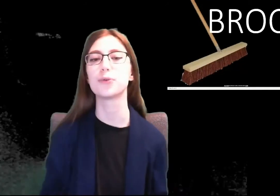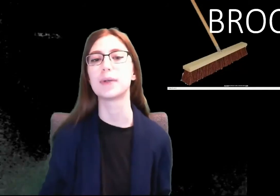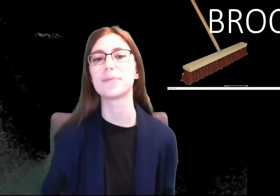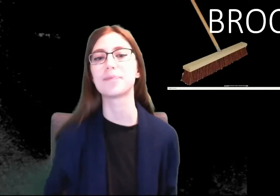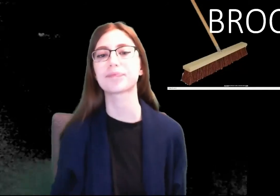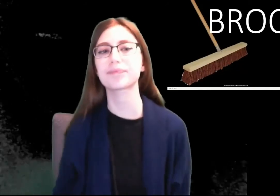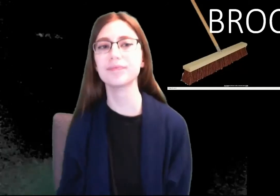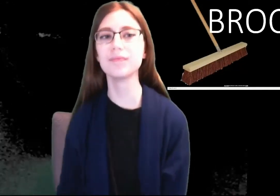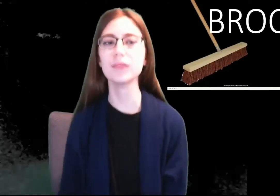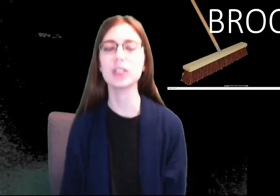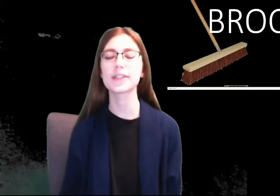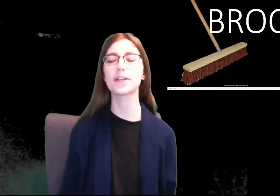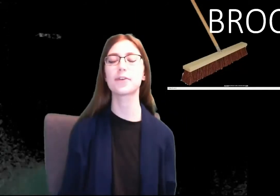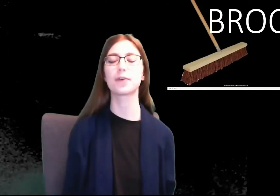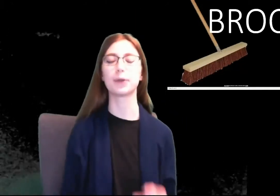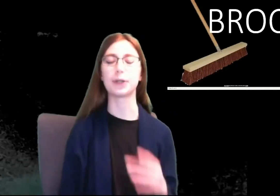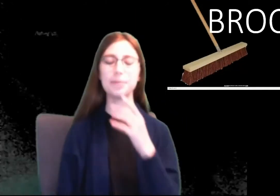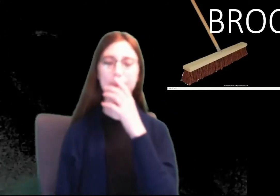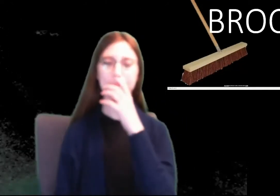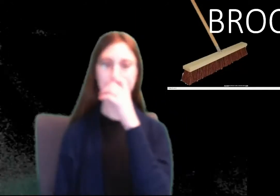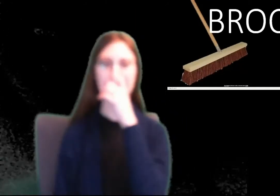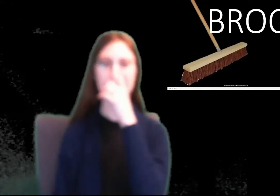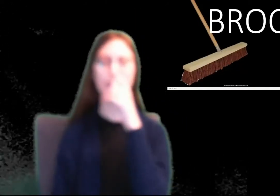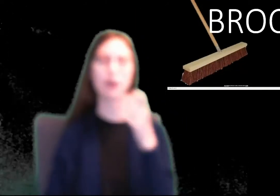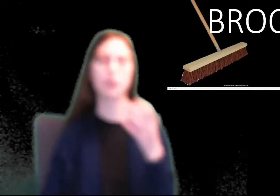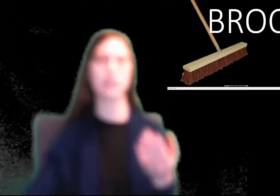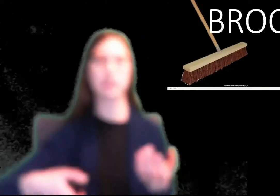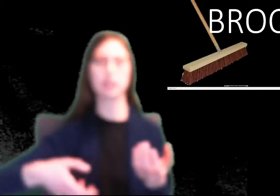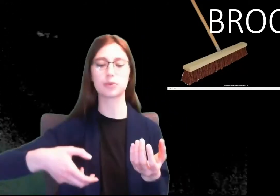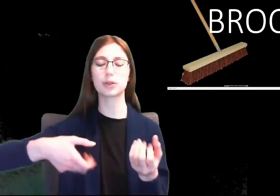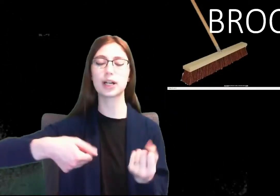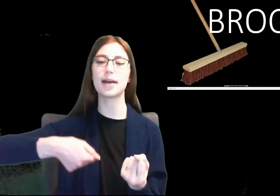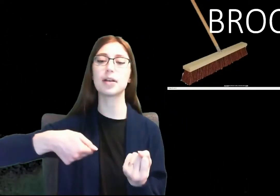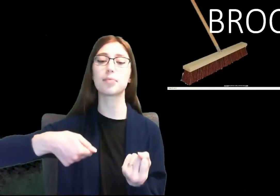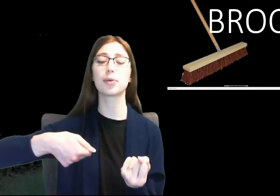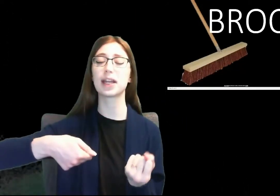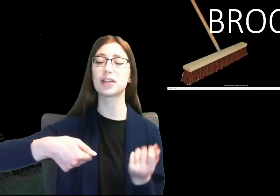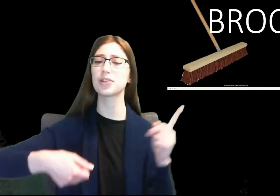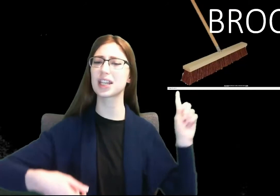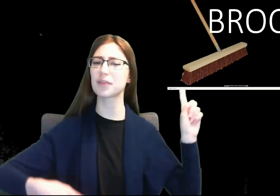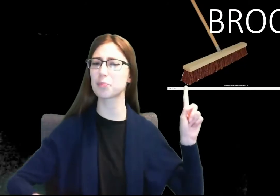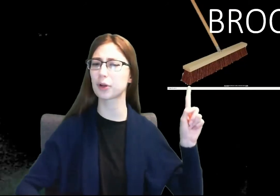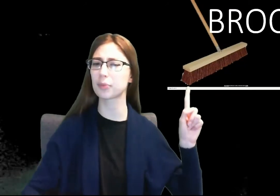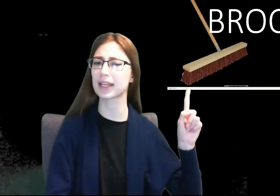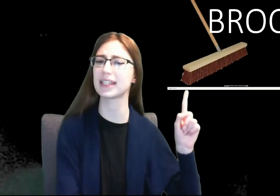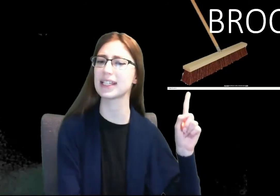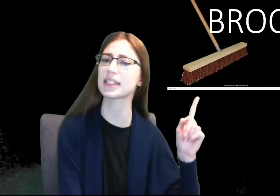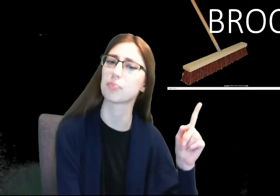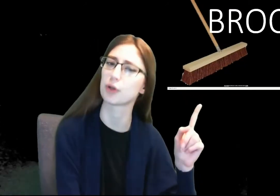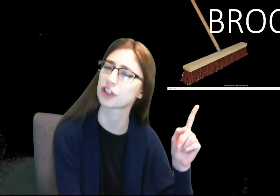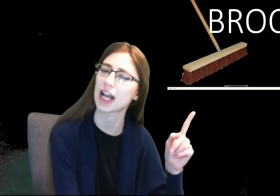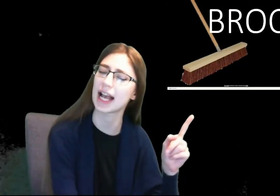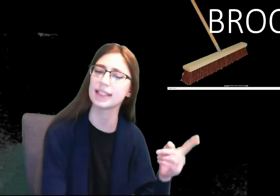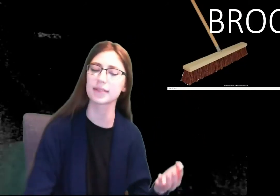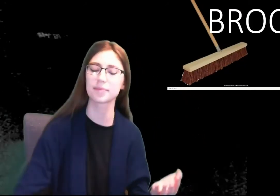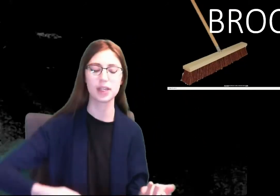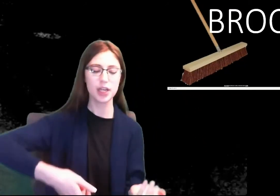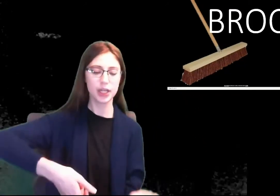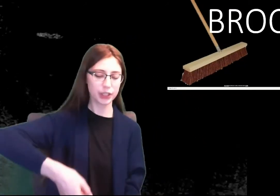Broom. So for broom, you are going to grab a broom handle. Think of a broom like this, the push kind. You can